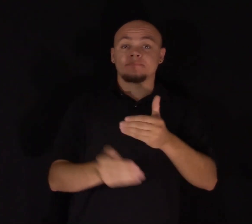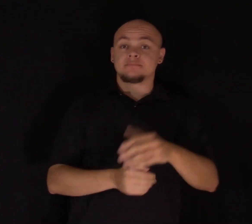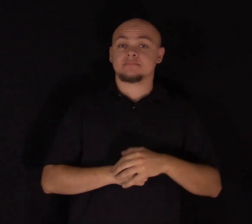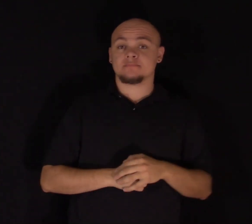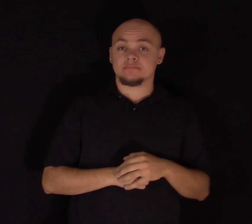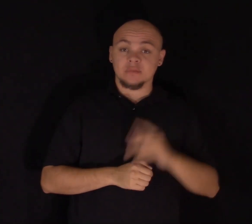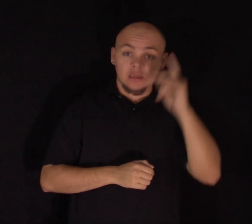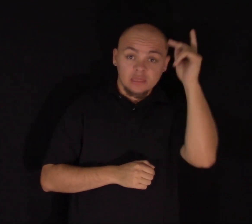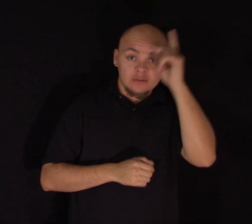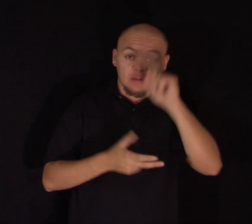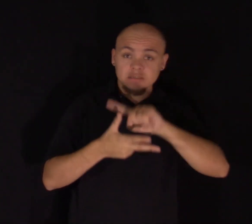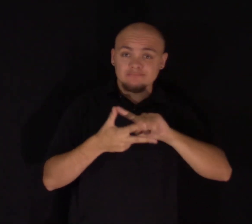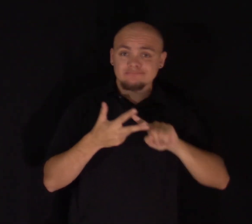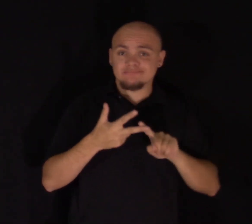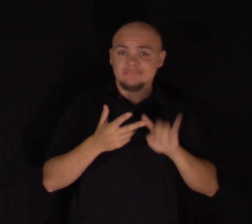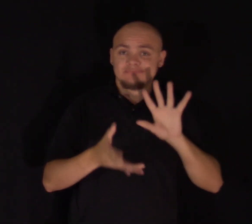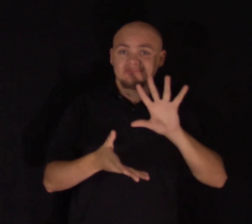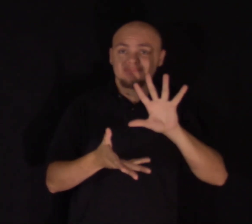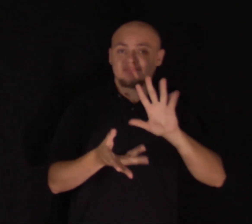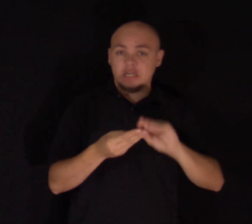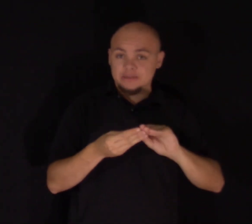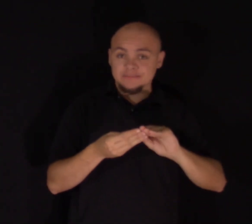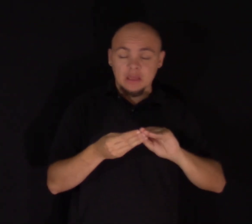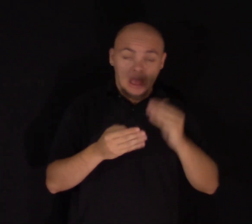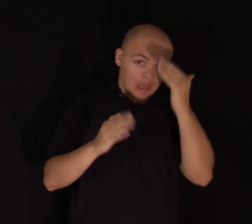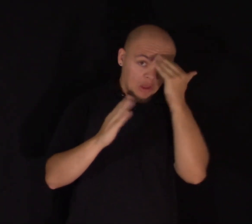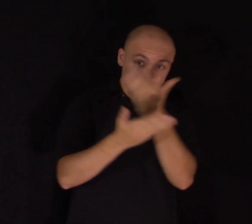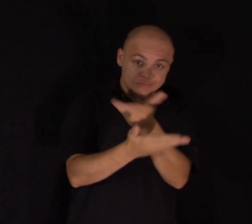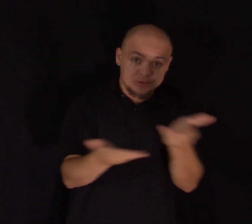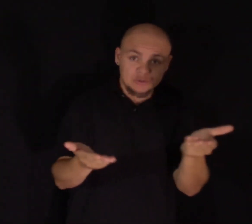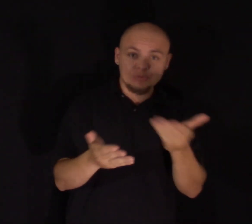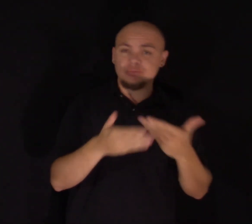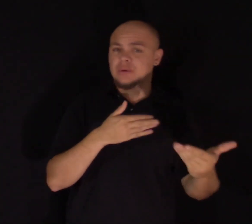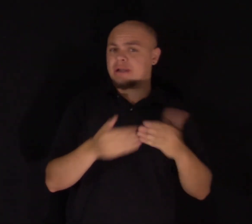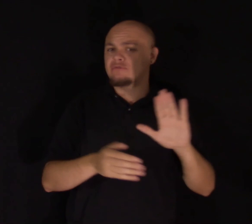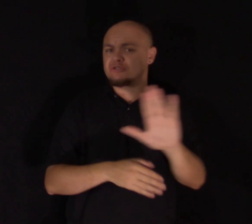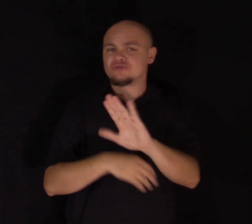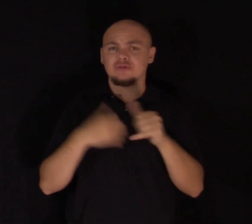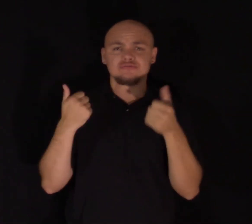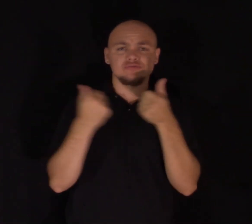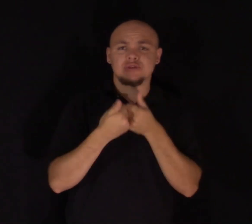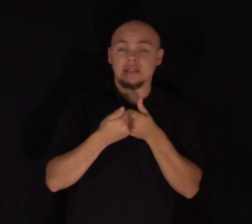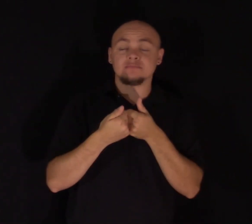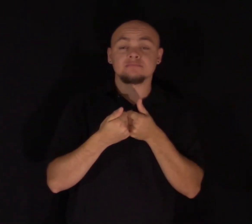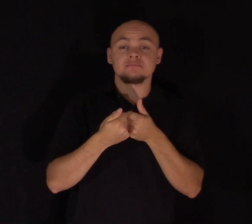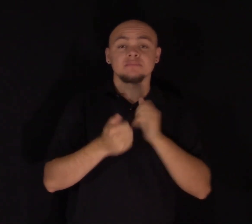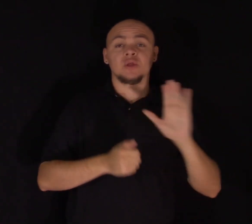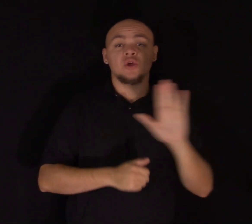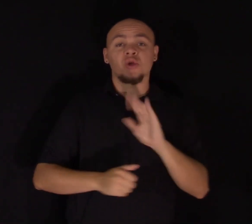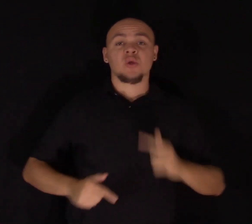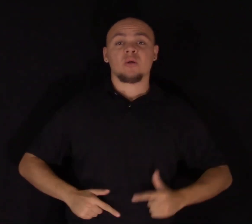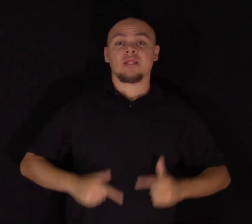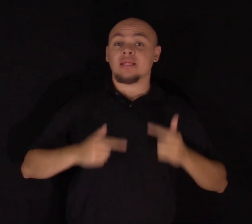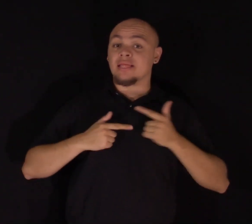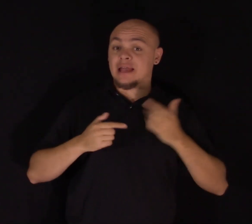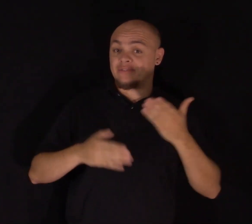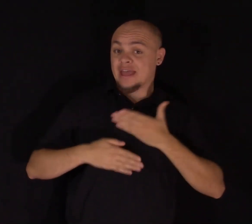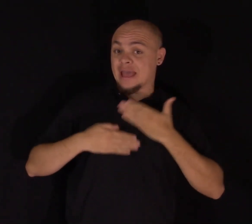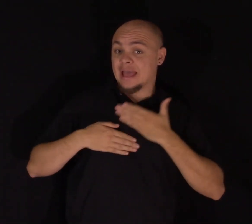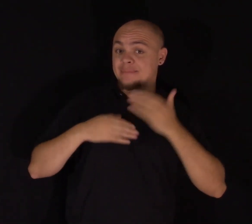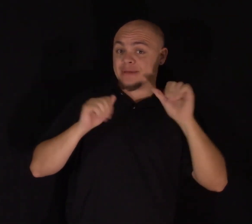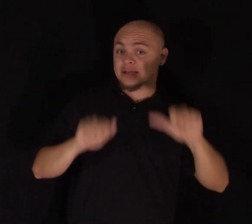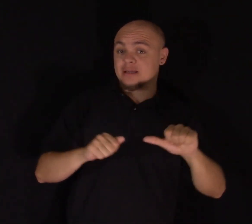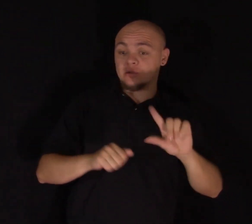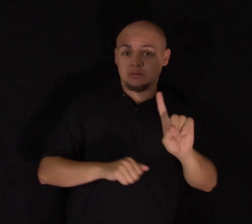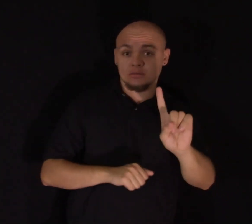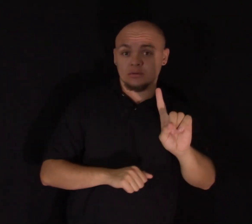this philosophy, I hope that all of you, regardless of your obstacles, can have a very happy life as well. Oh,